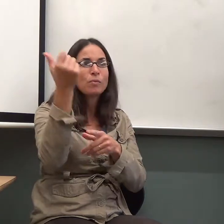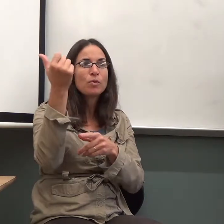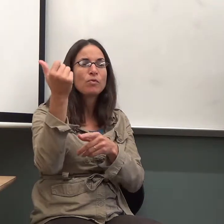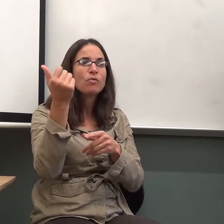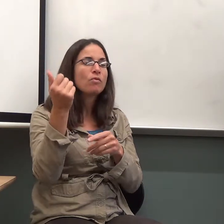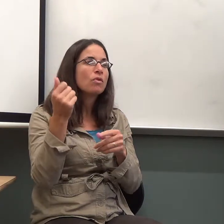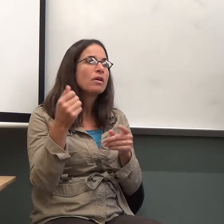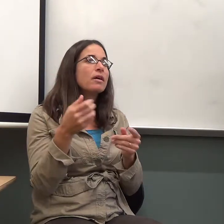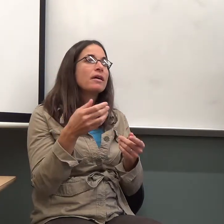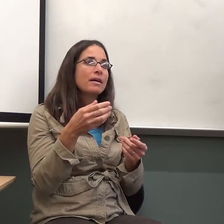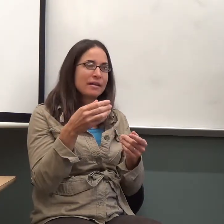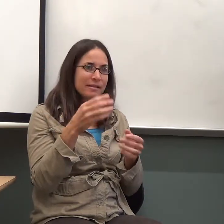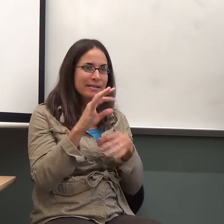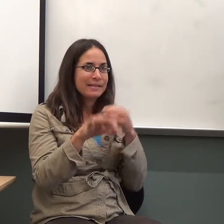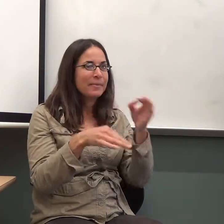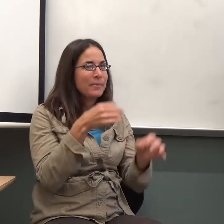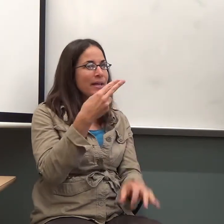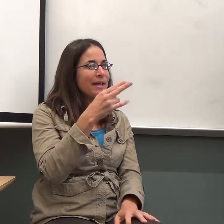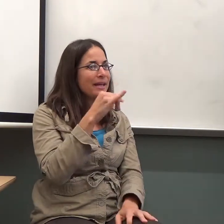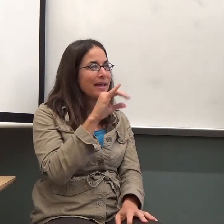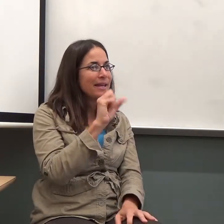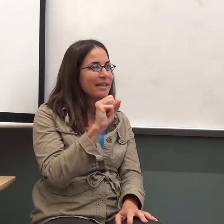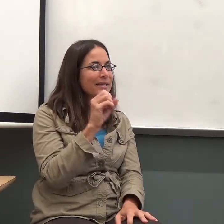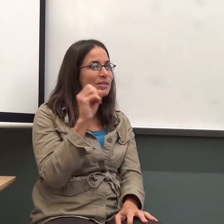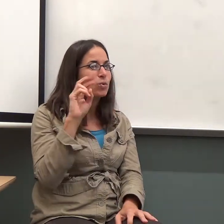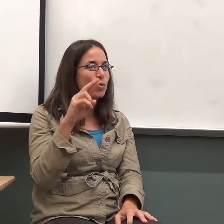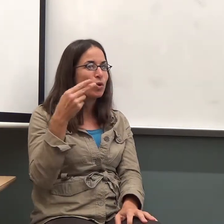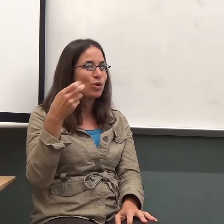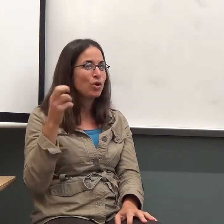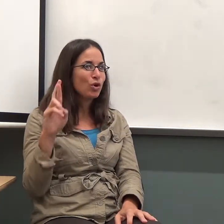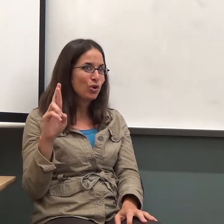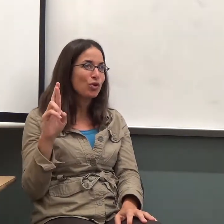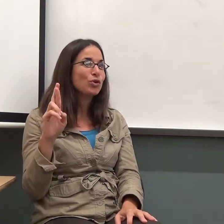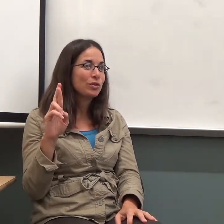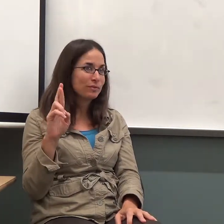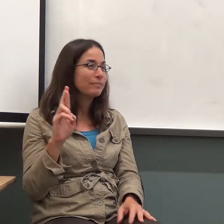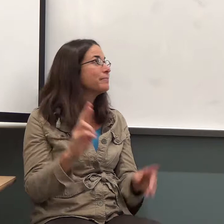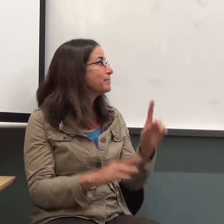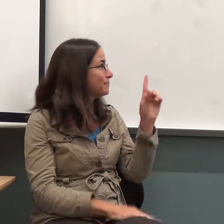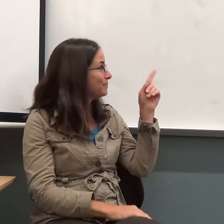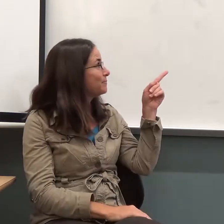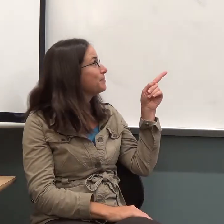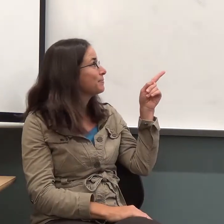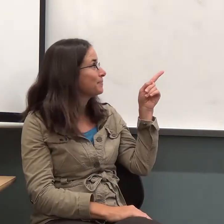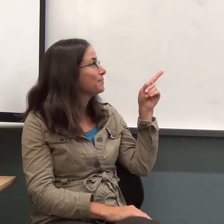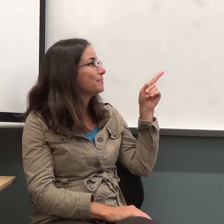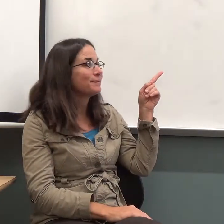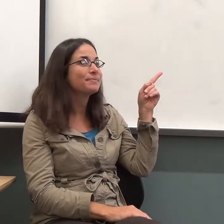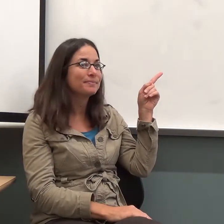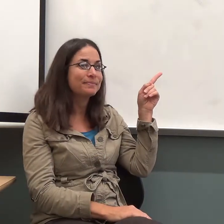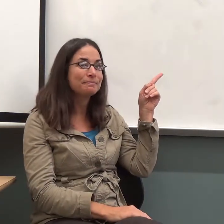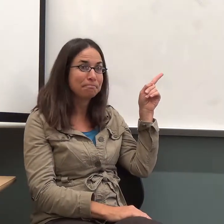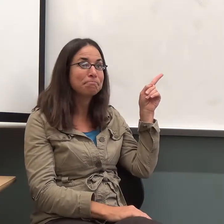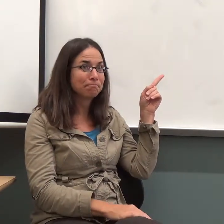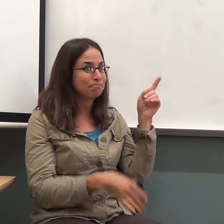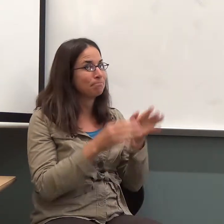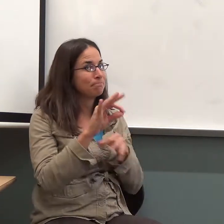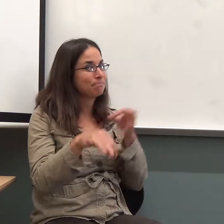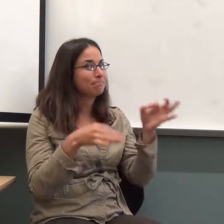His or her steering wheel. Say that, Why? Why would I not say their steering wheel? that, Why would I not